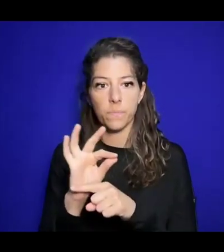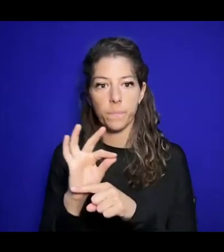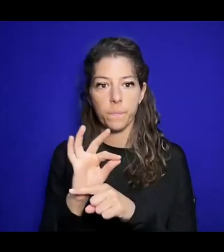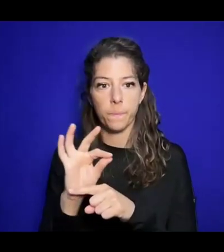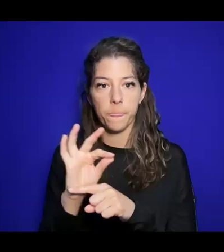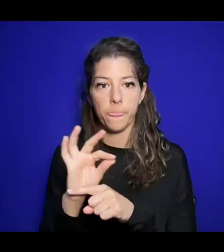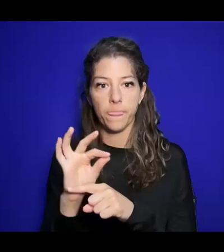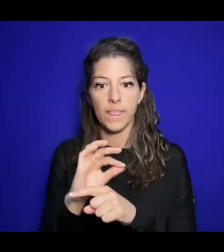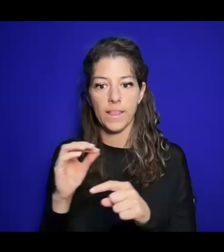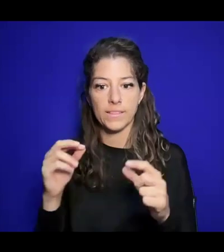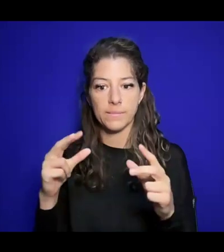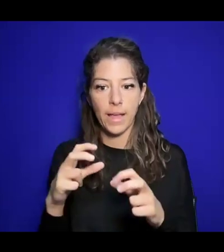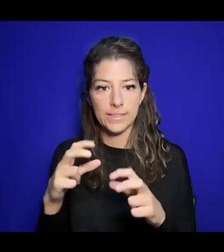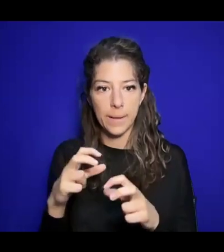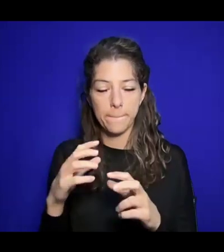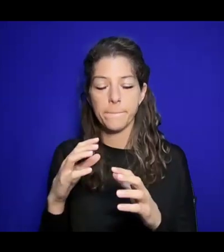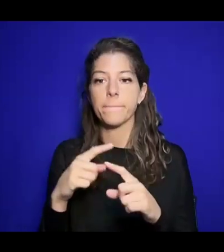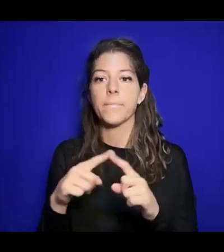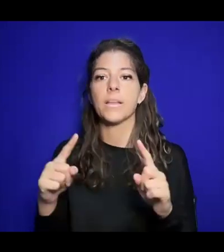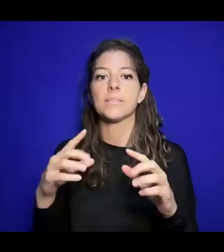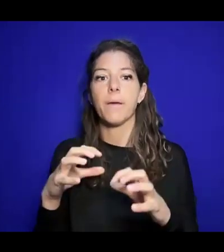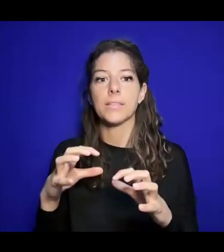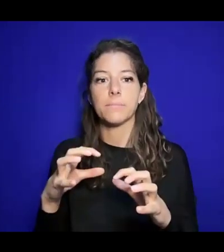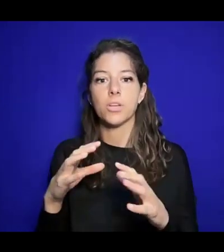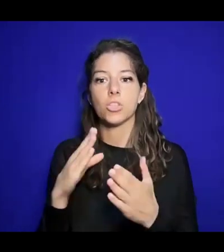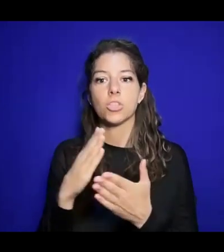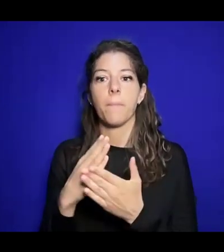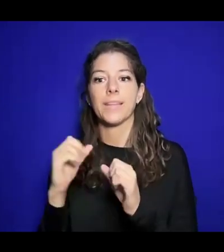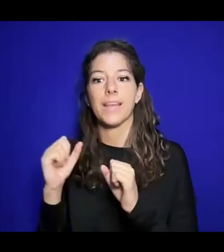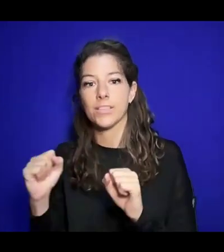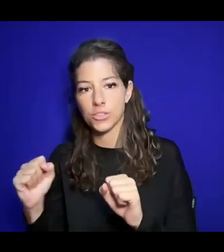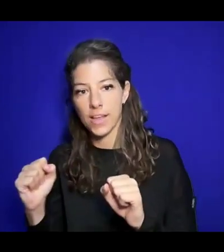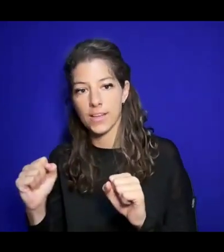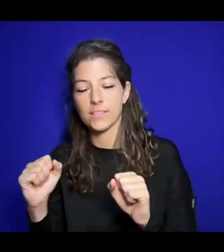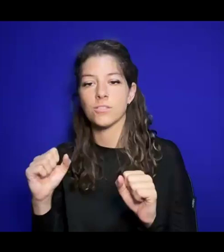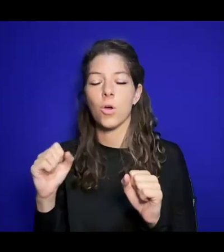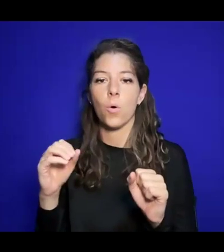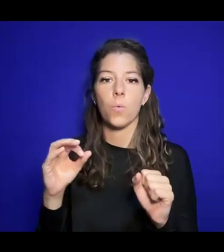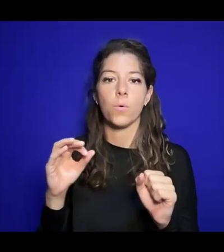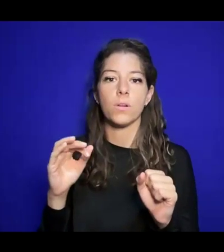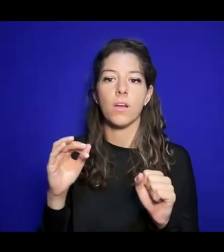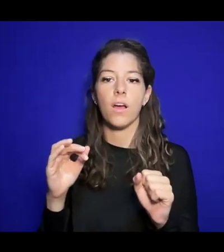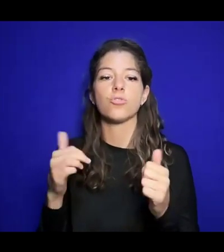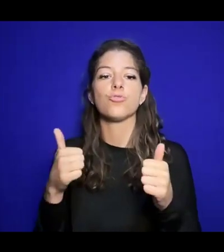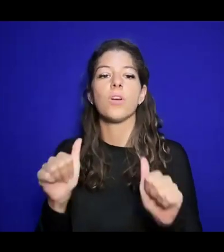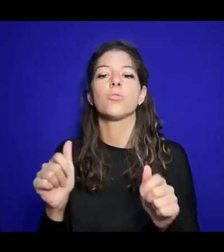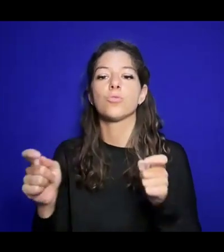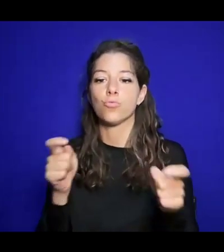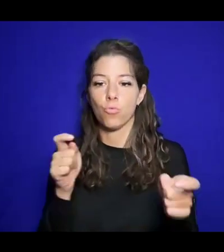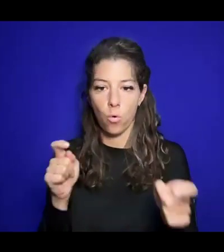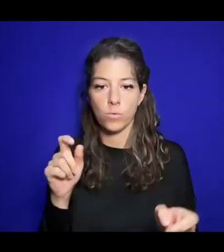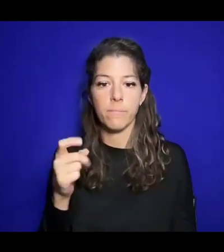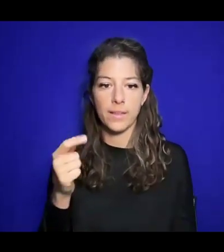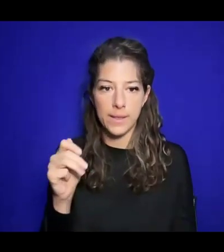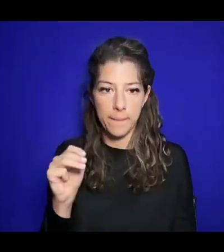these spasms, but the spasms are stopping the exercise. So the thing would be to try to control the